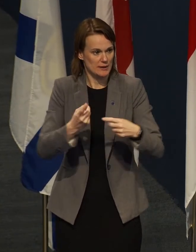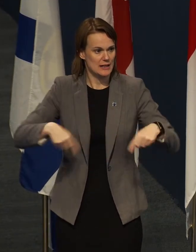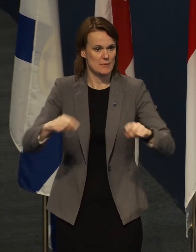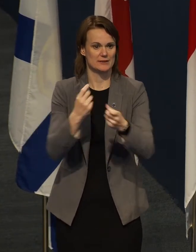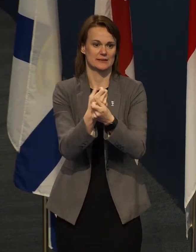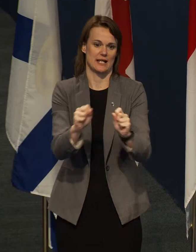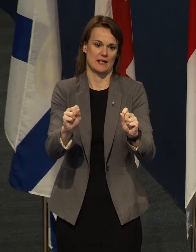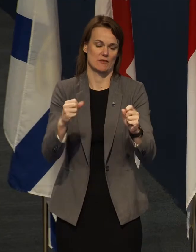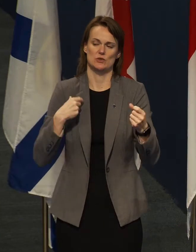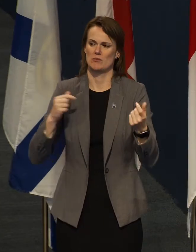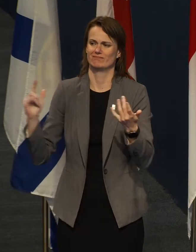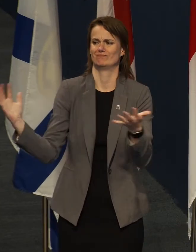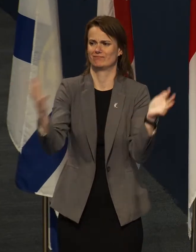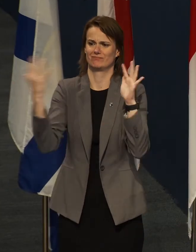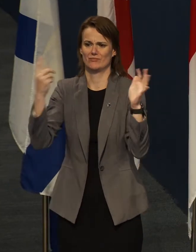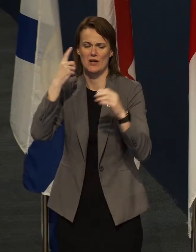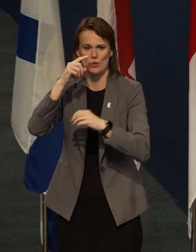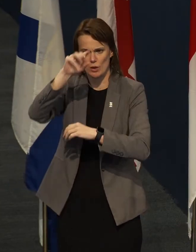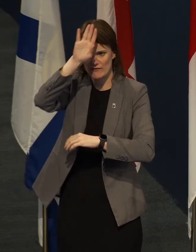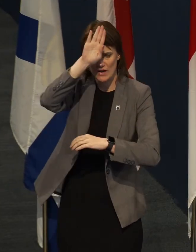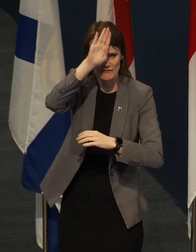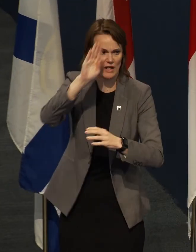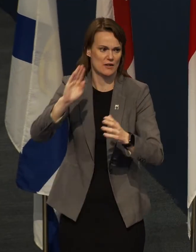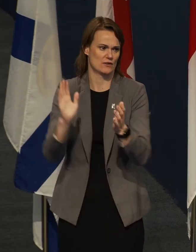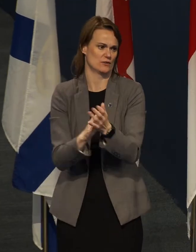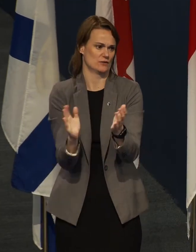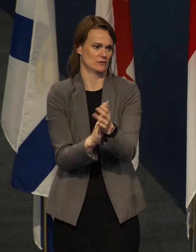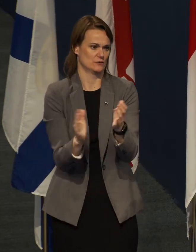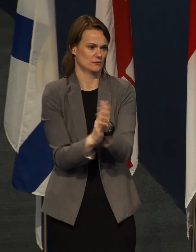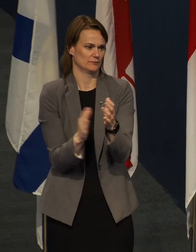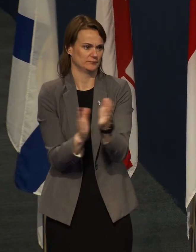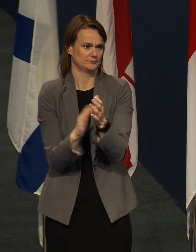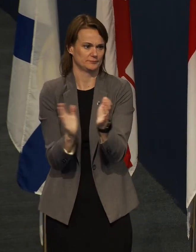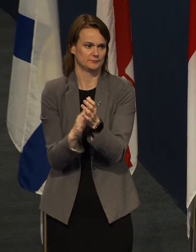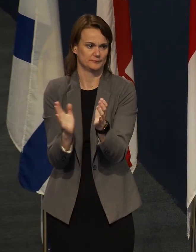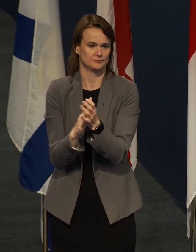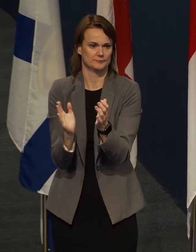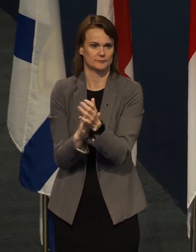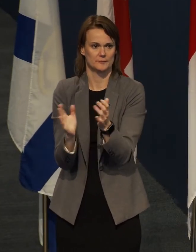first responders in the province a big round of applause.